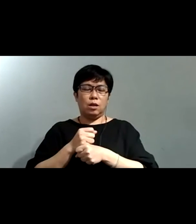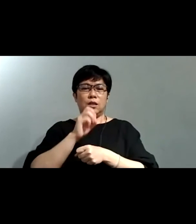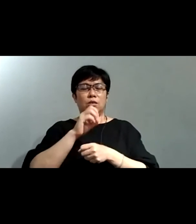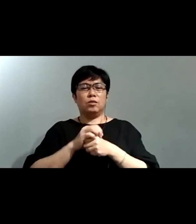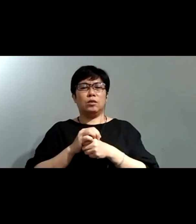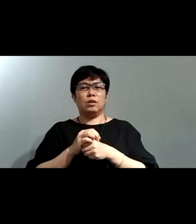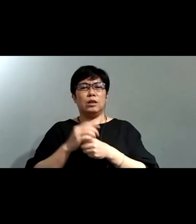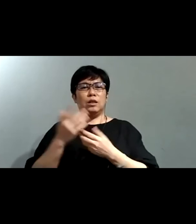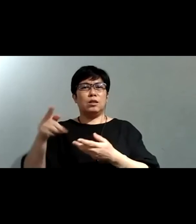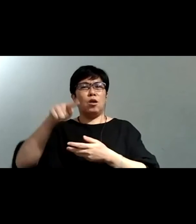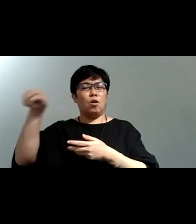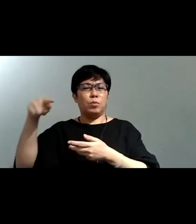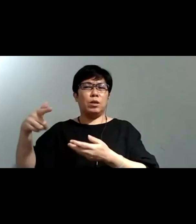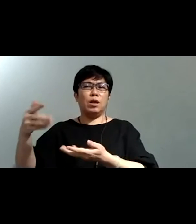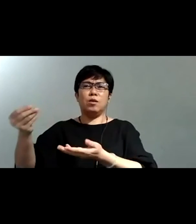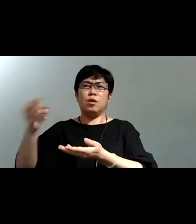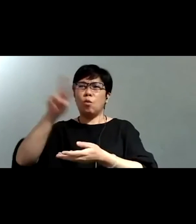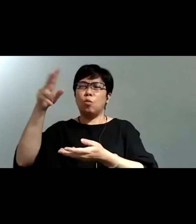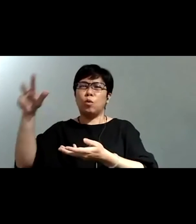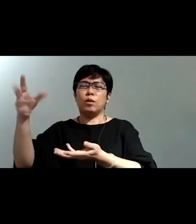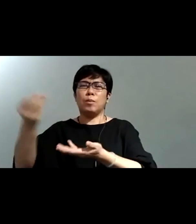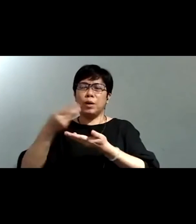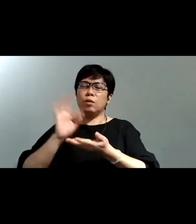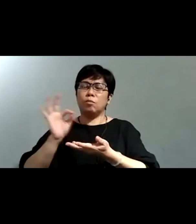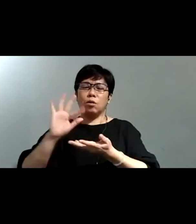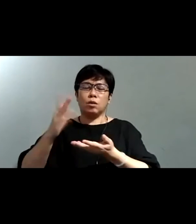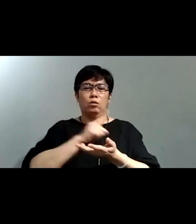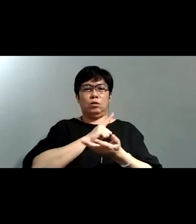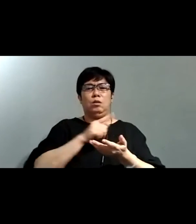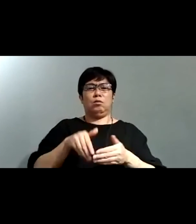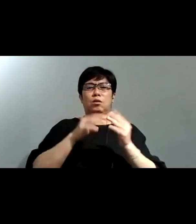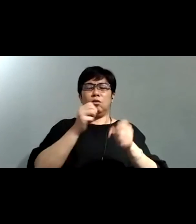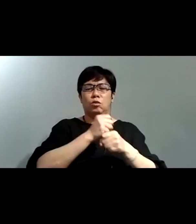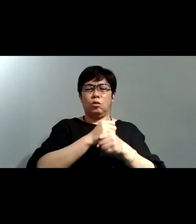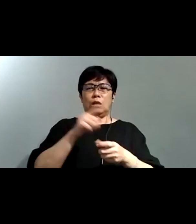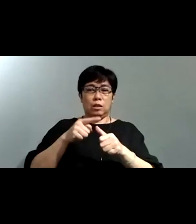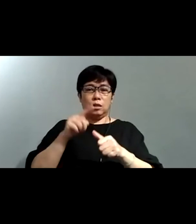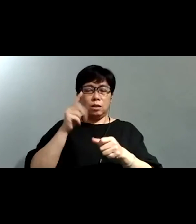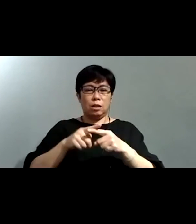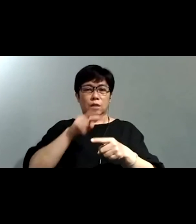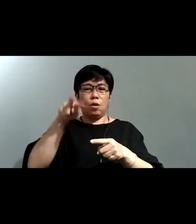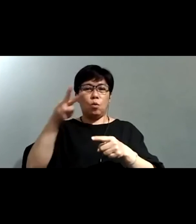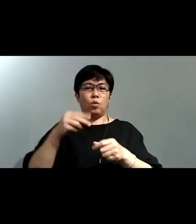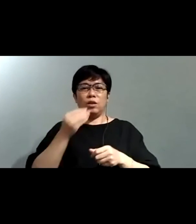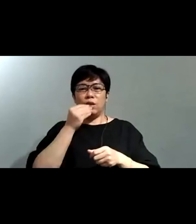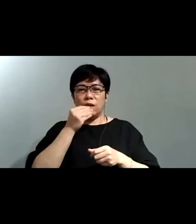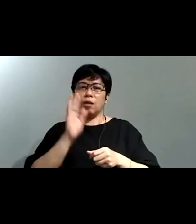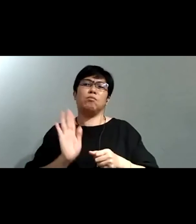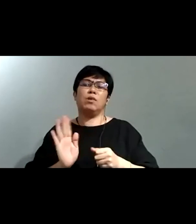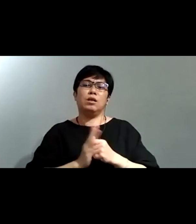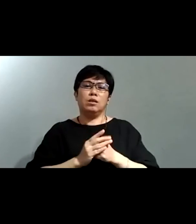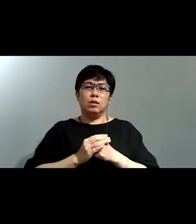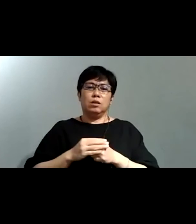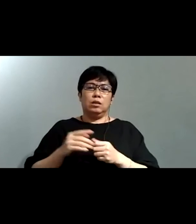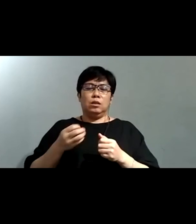seeking. So we believe that as long as people in Hong Kong still need our institute, we are going